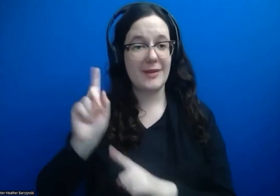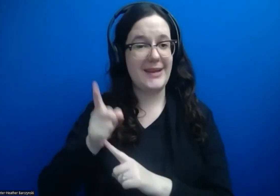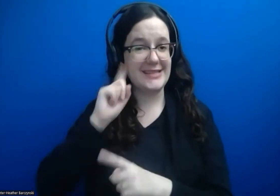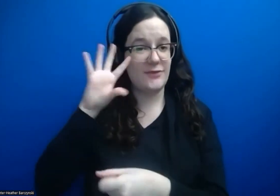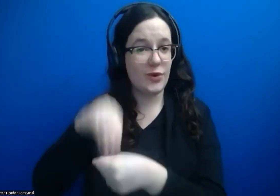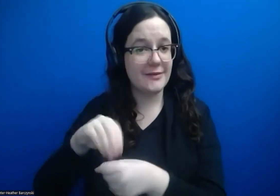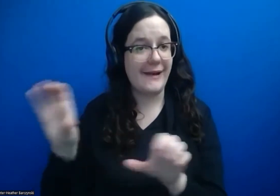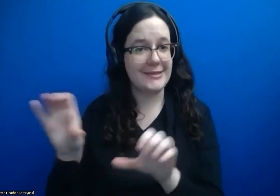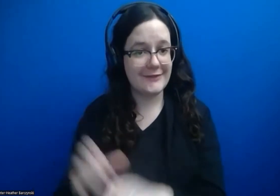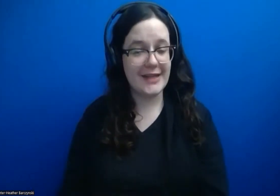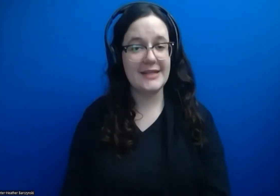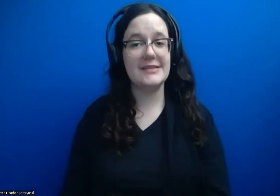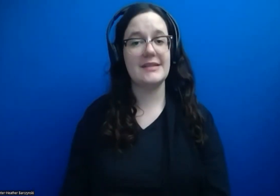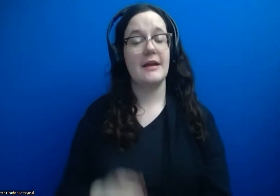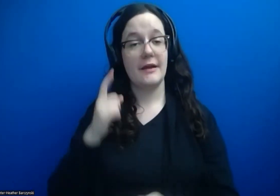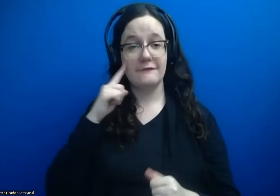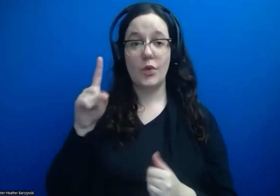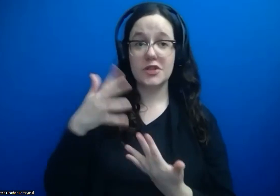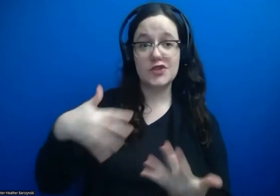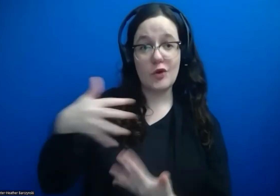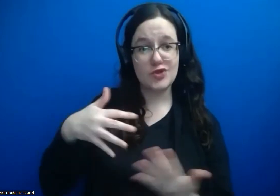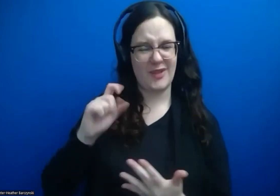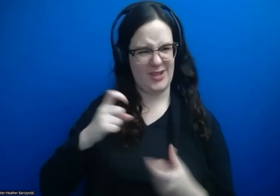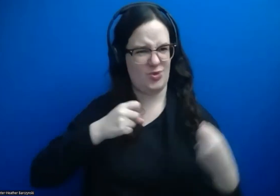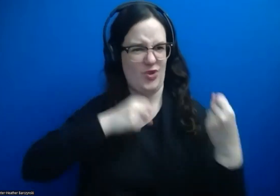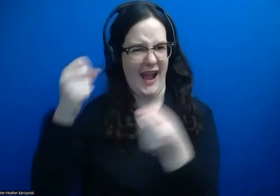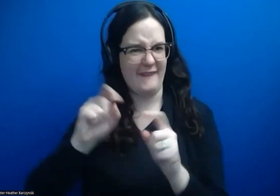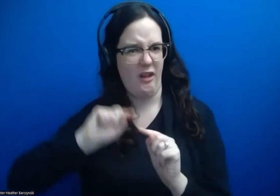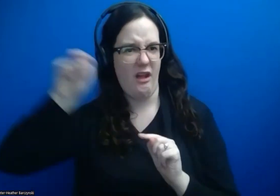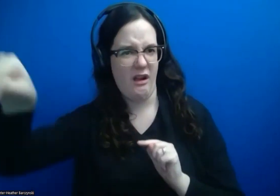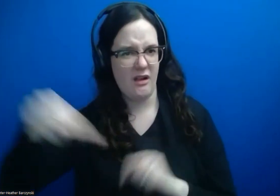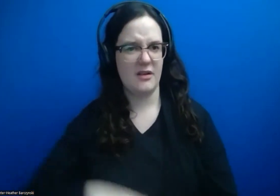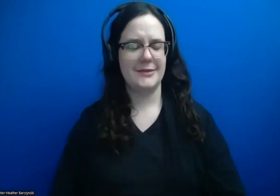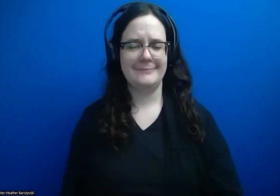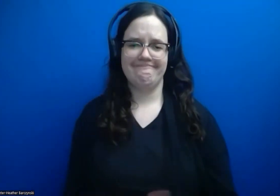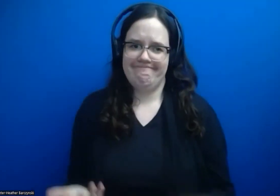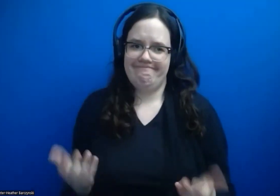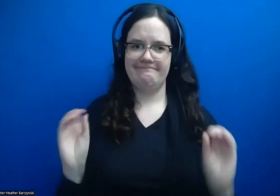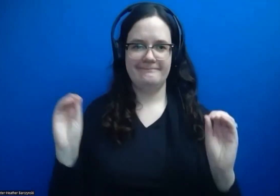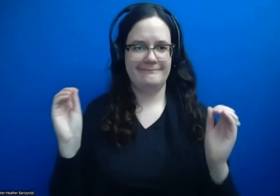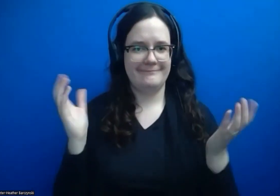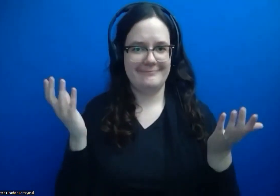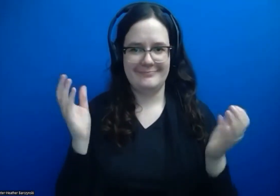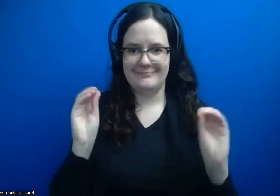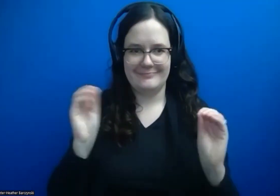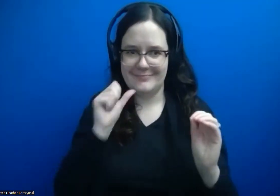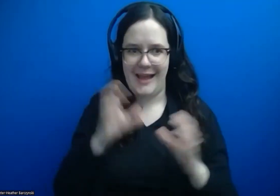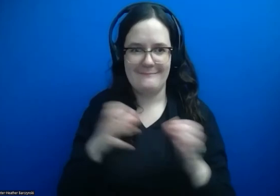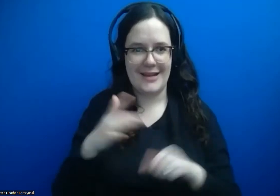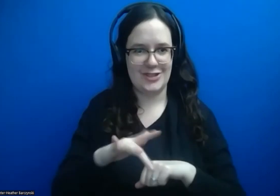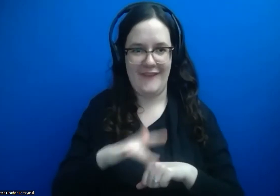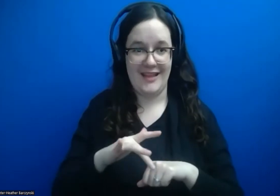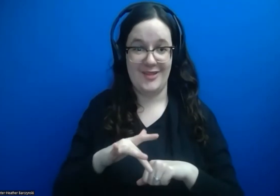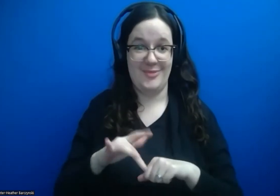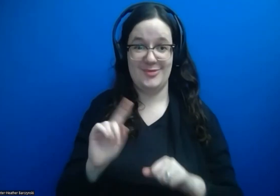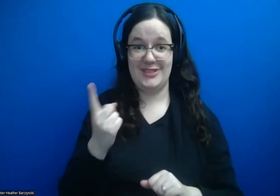activities or go to social events. And there wasn't much available to me other than my parents taking me